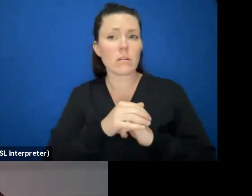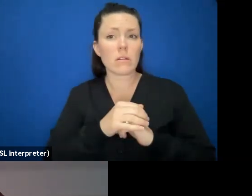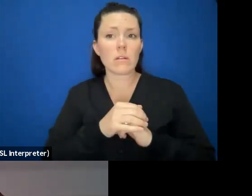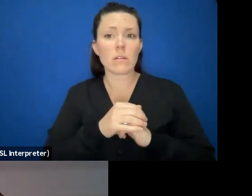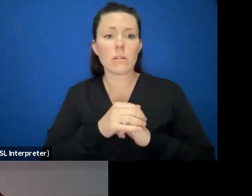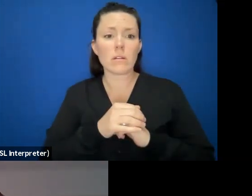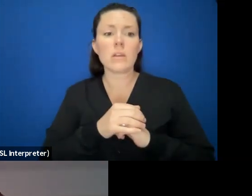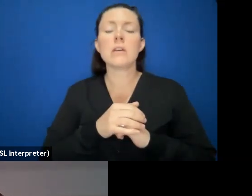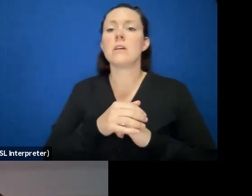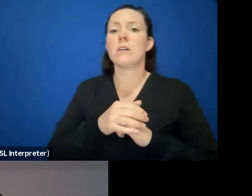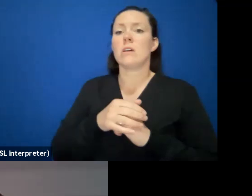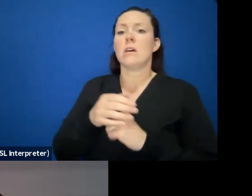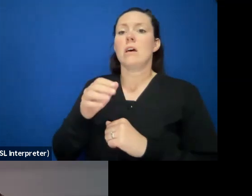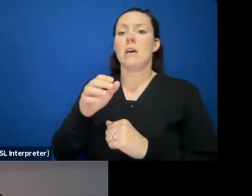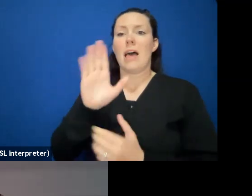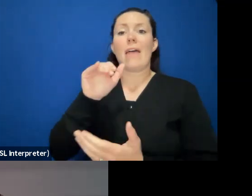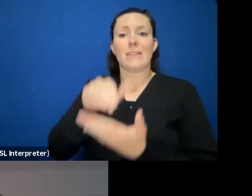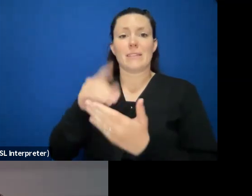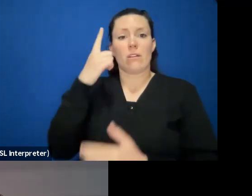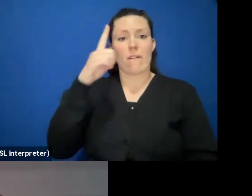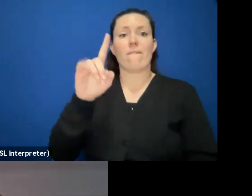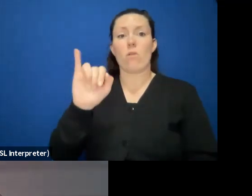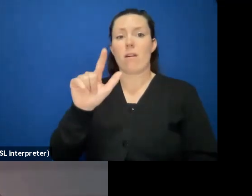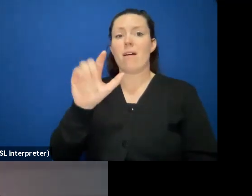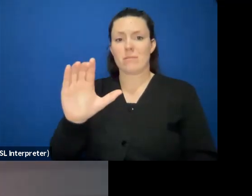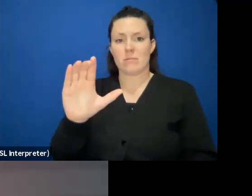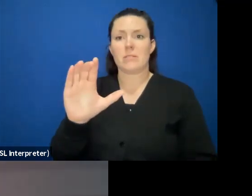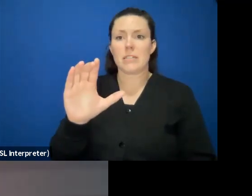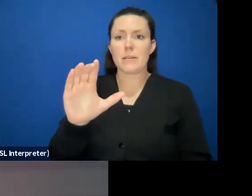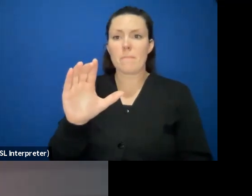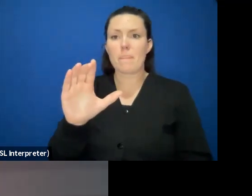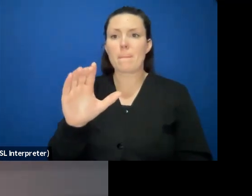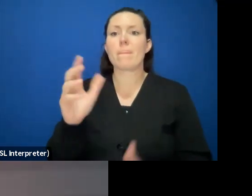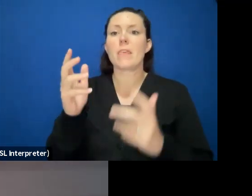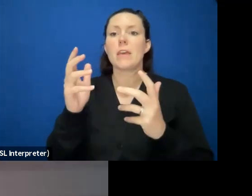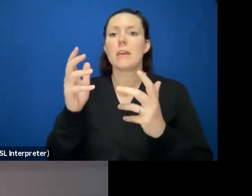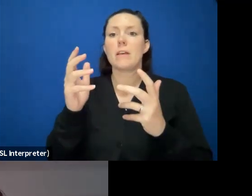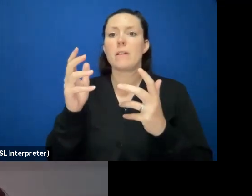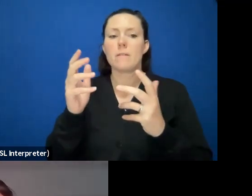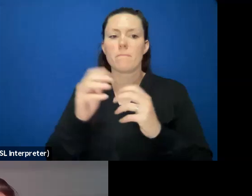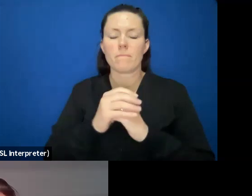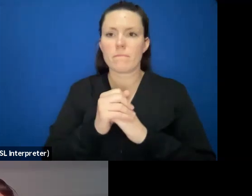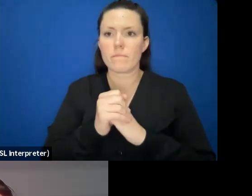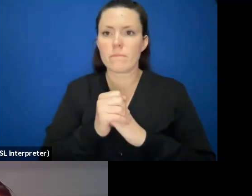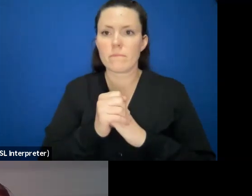At the center, at the ILC, we had a lot of, and they cannot see the interpreter.